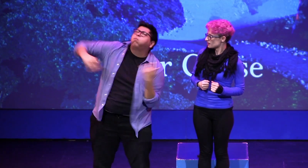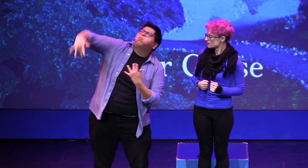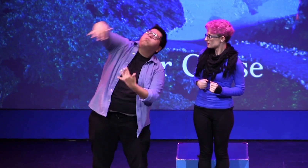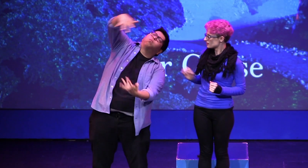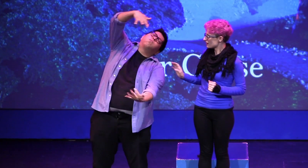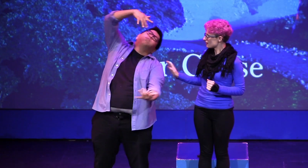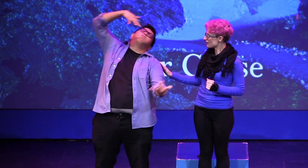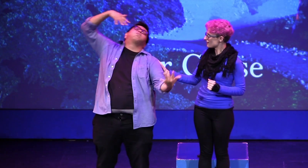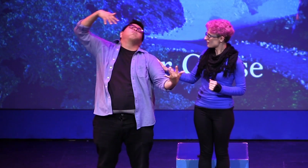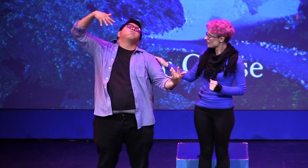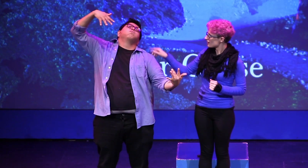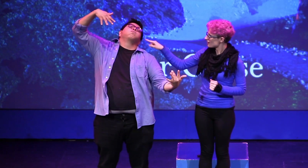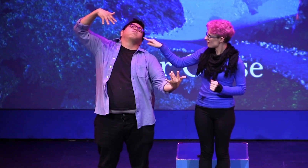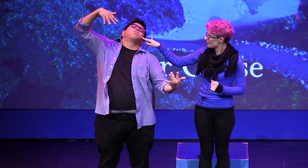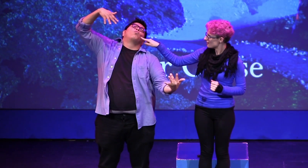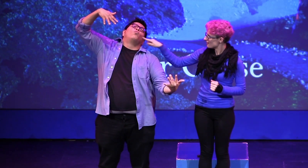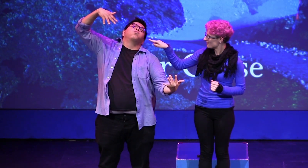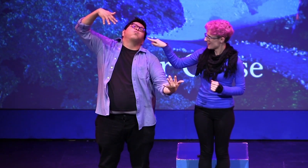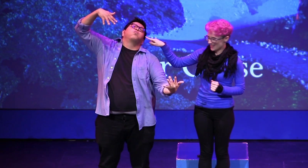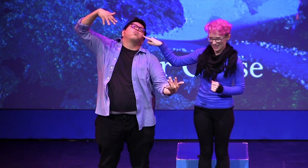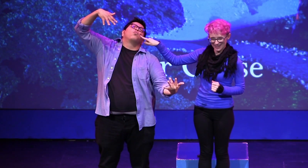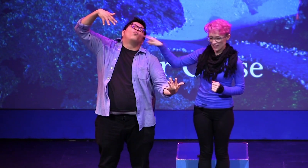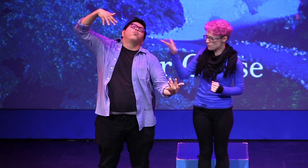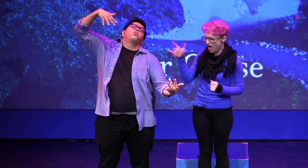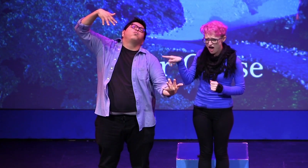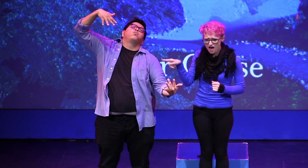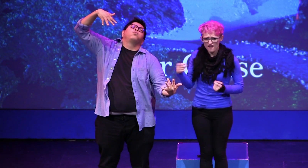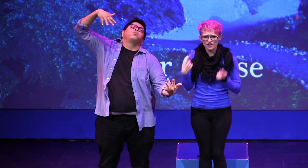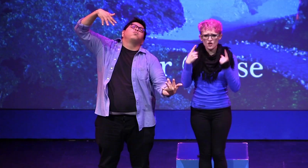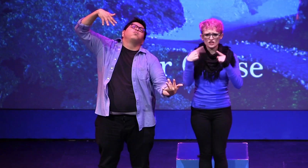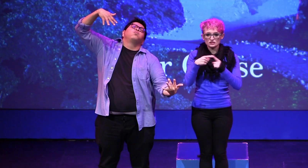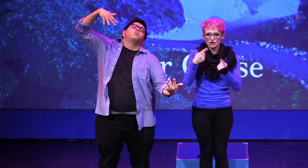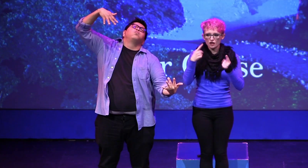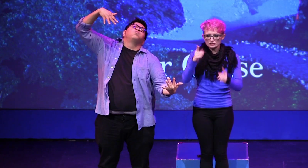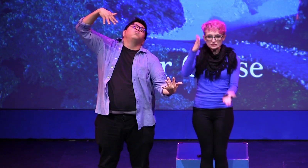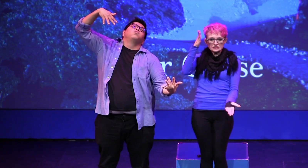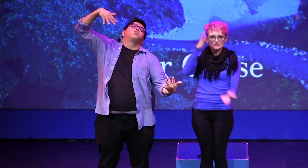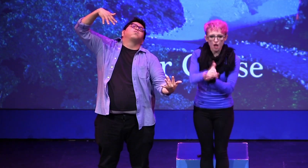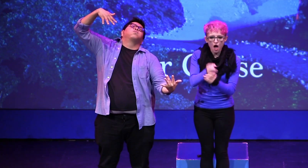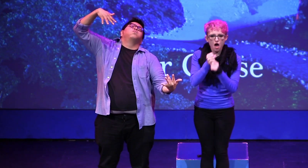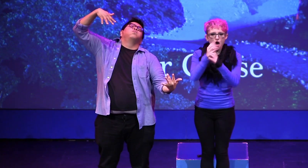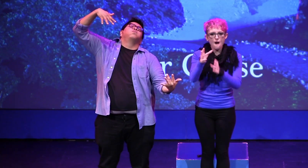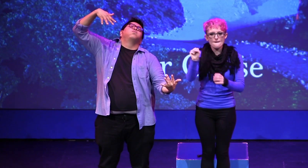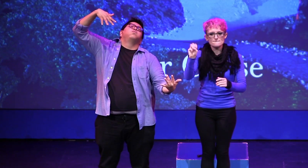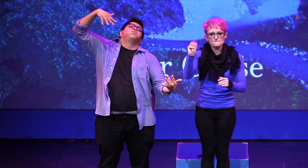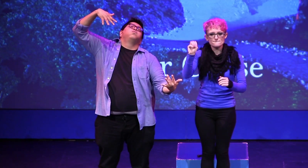further. Spin out. So he's come to an